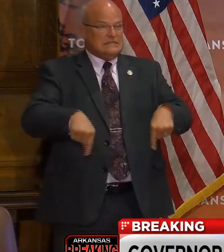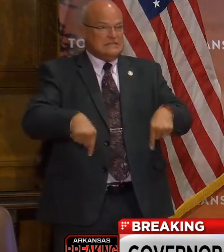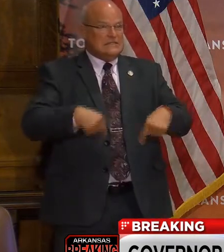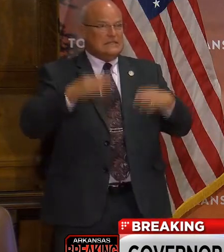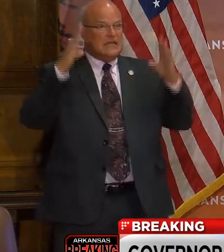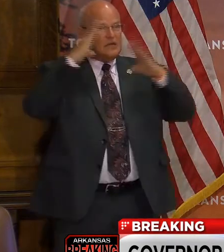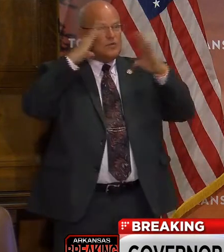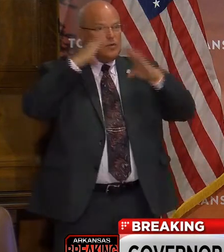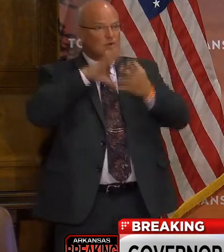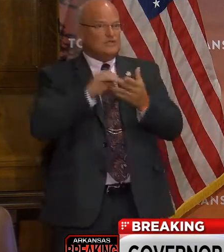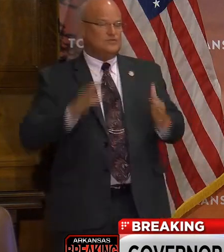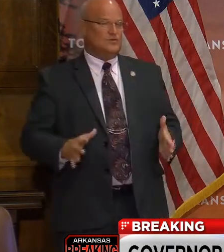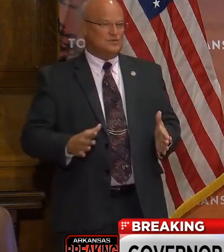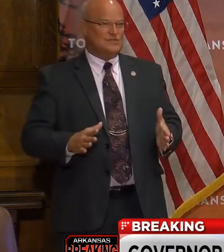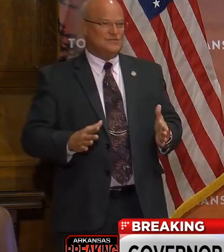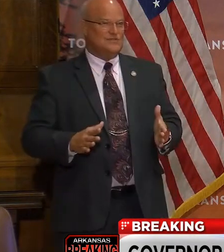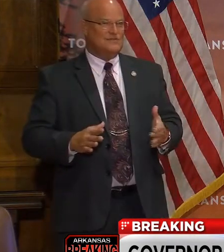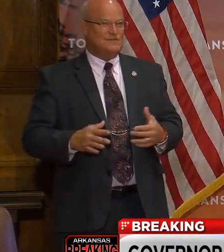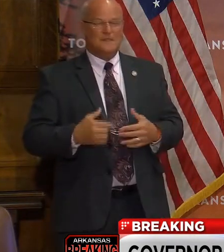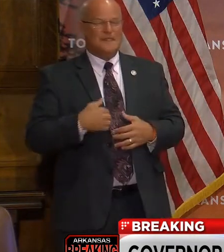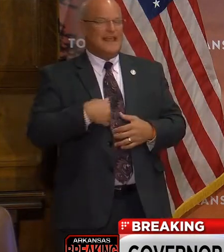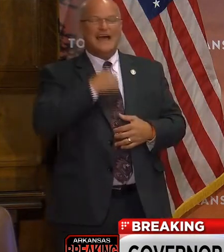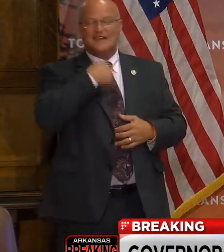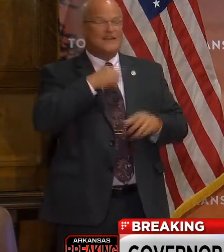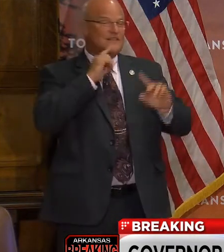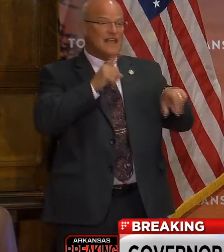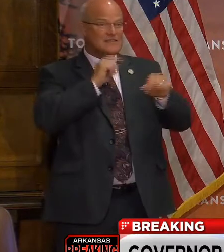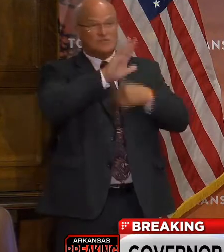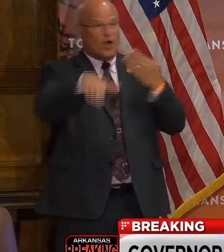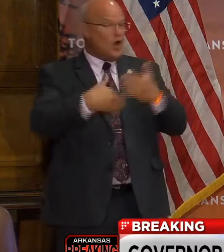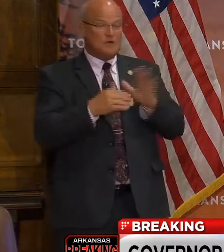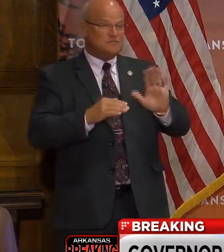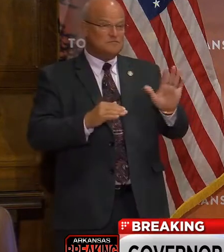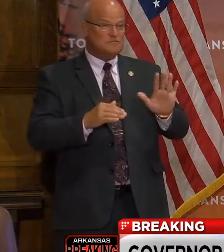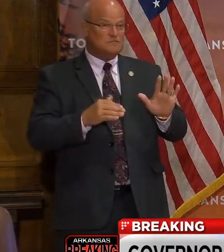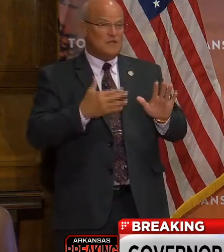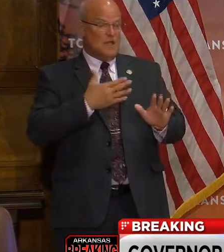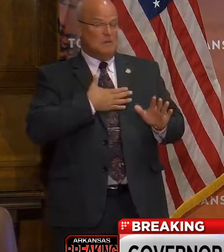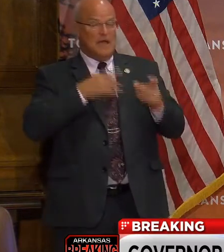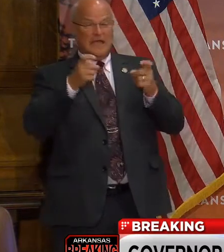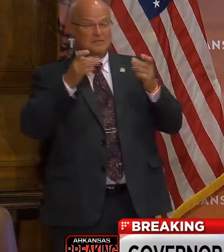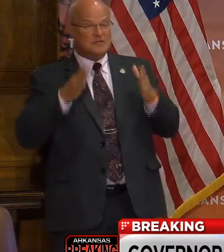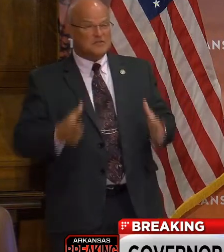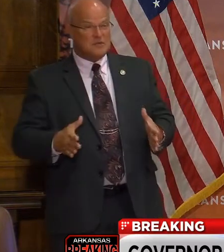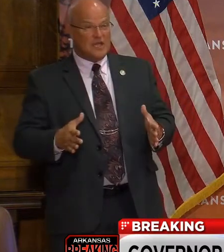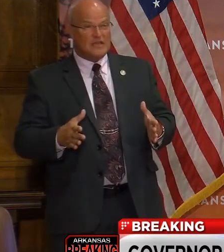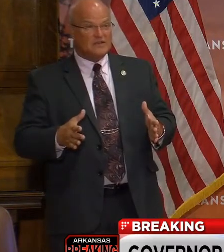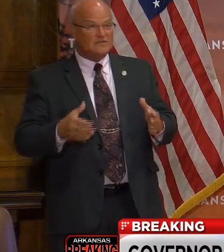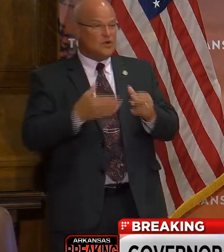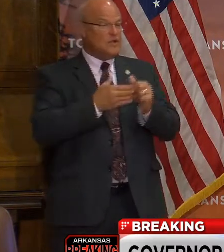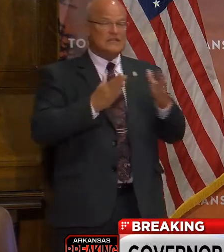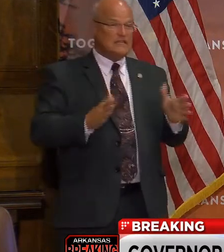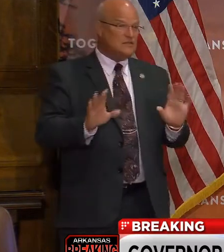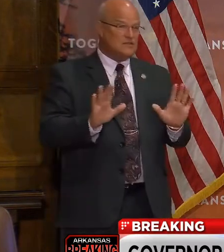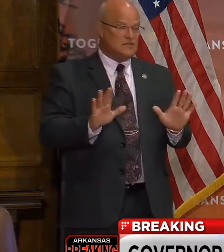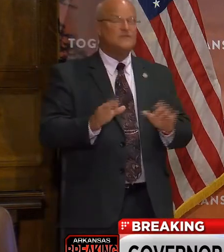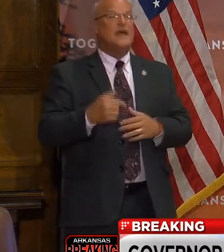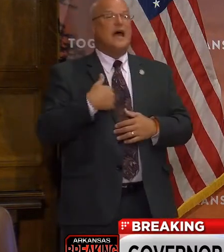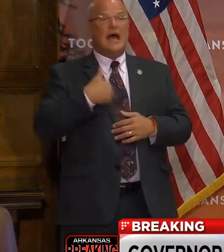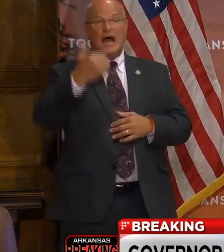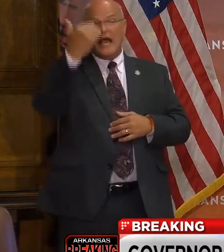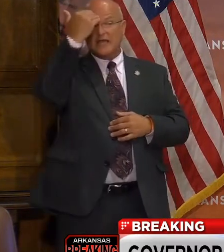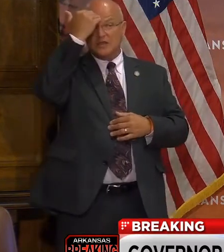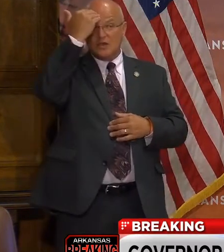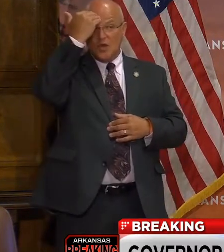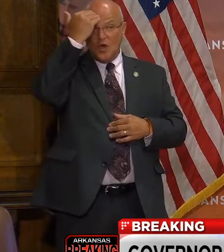and families. I don't have all the answers, and neither do my administrators or our leaders. I do know,